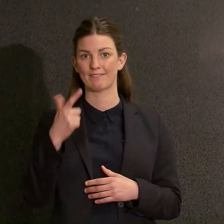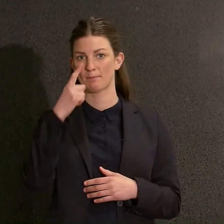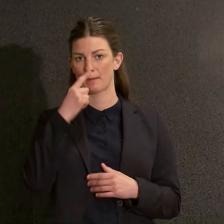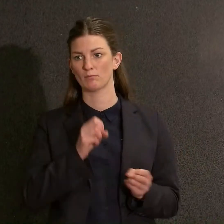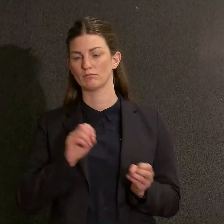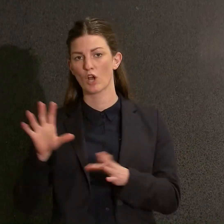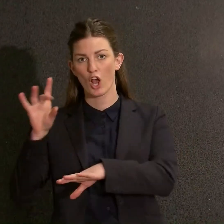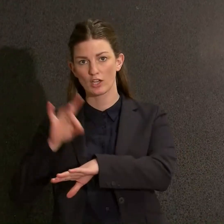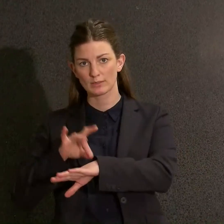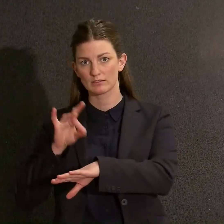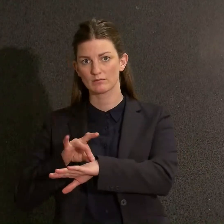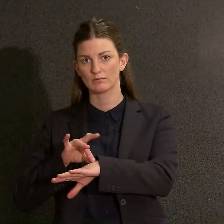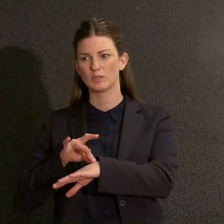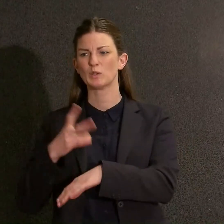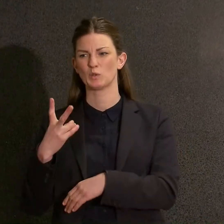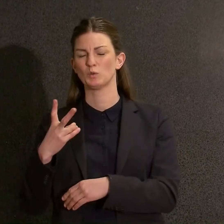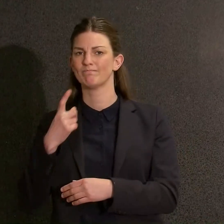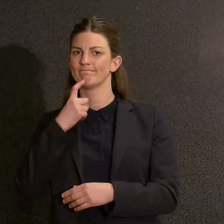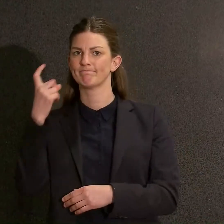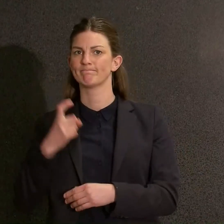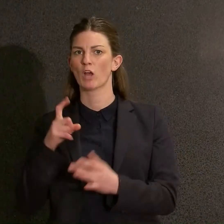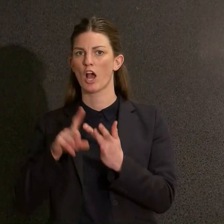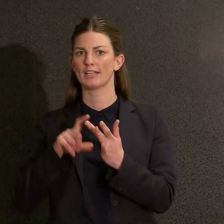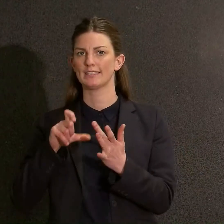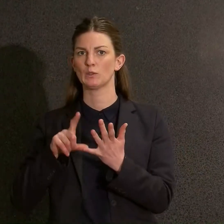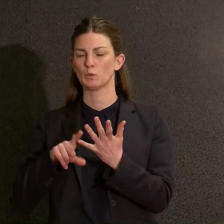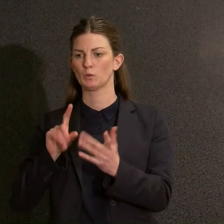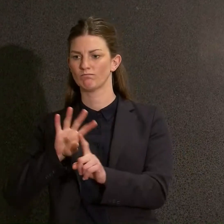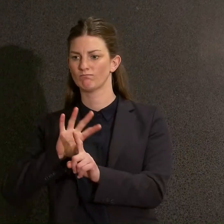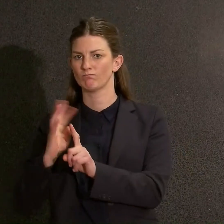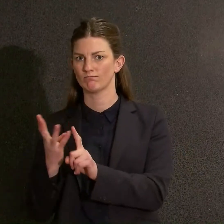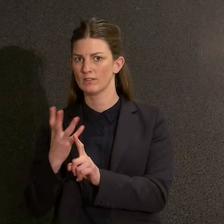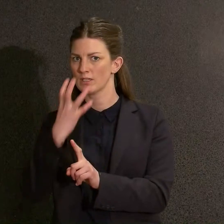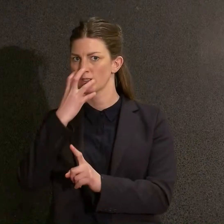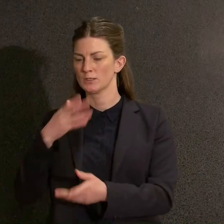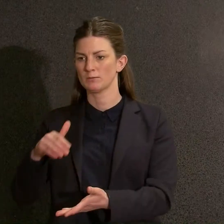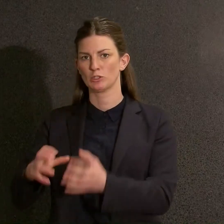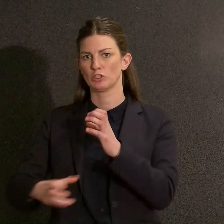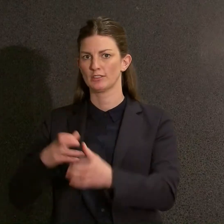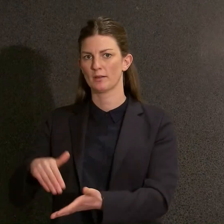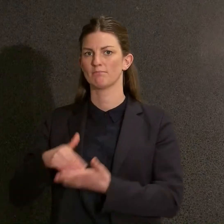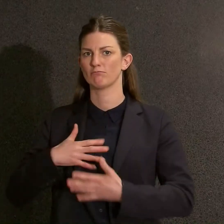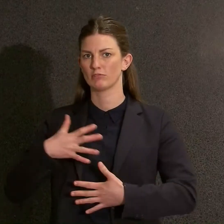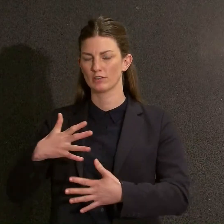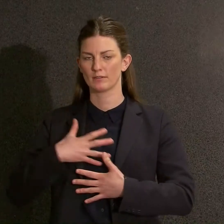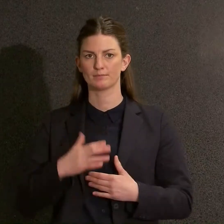hospital. 2 of those are in ICU and they are both on ventilators. There were some